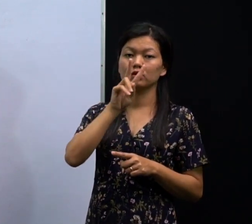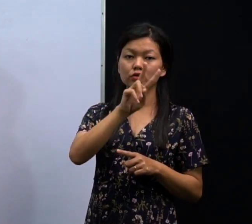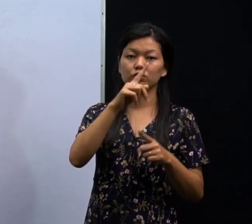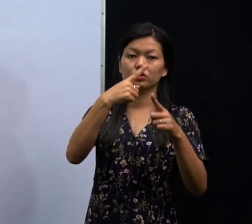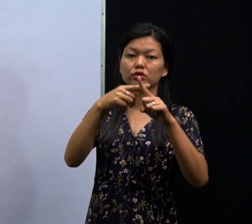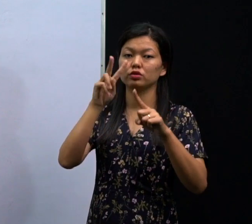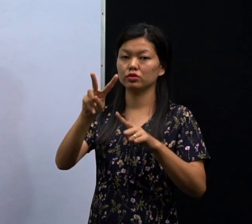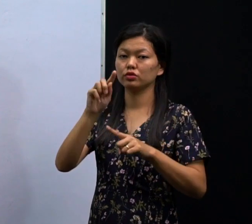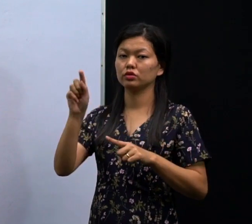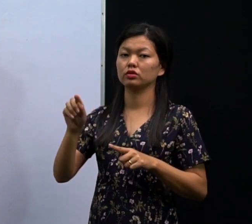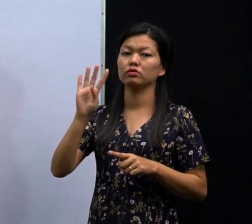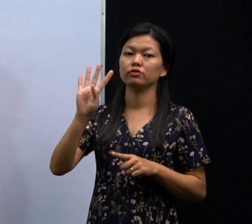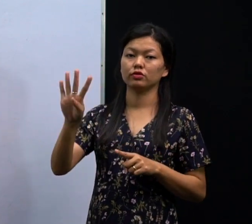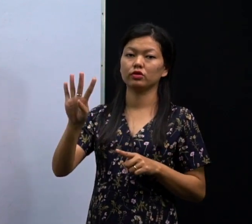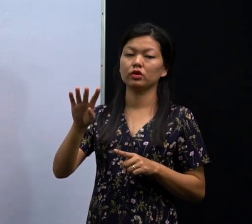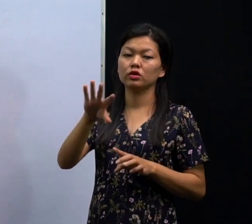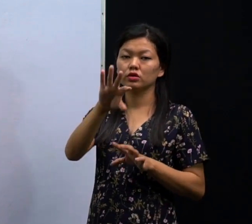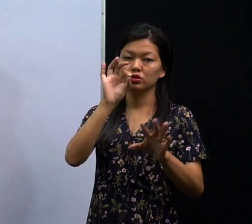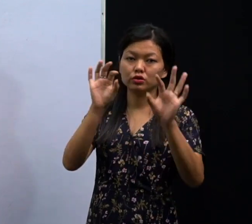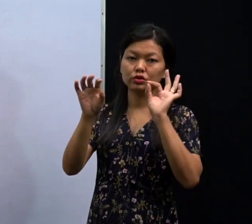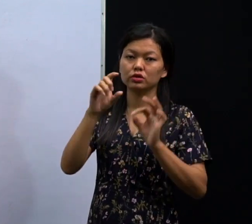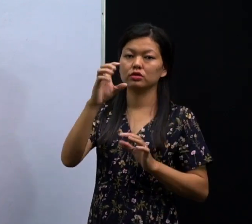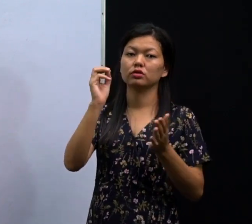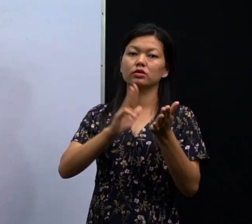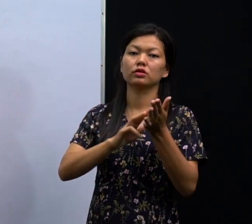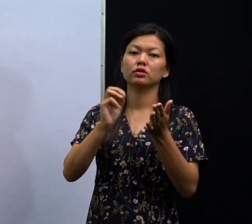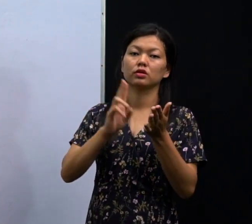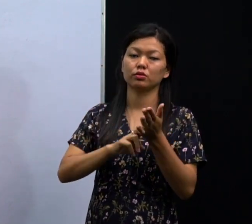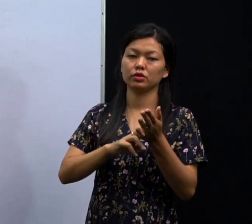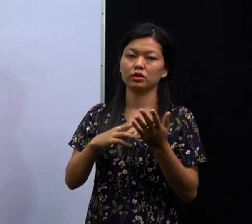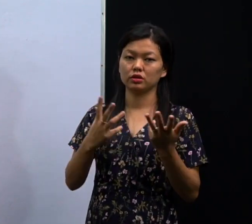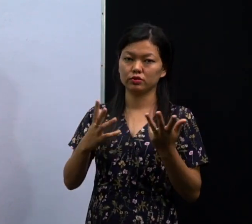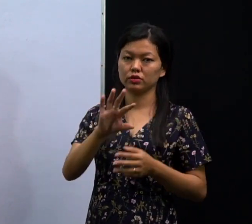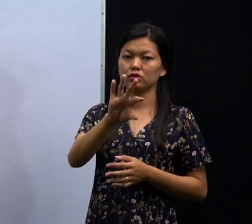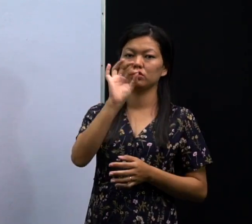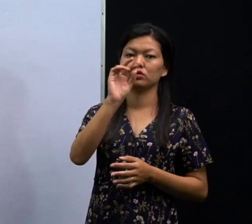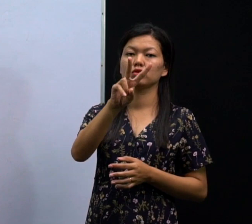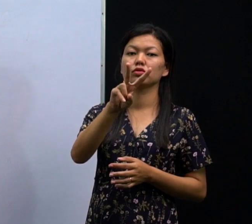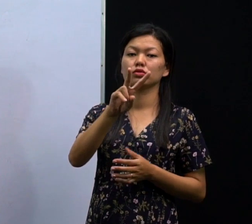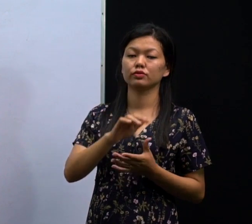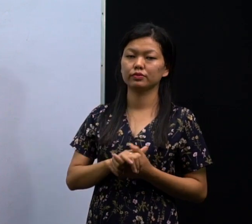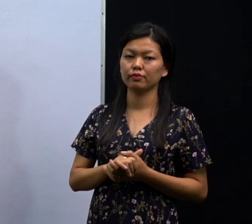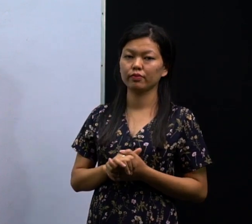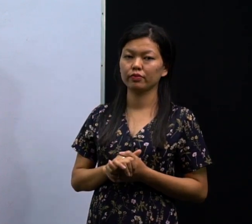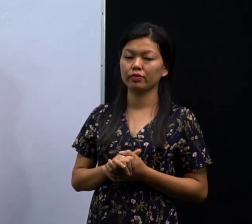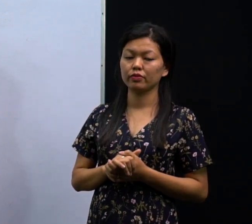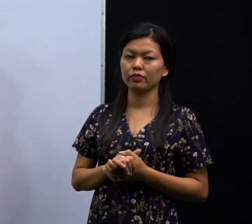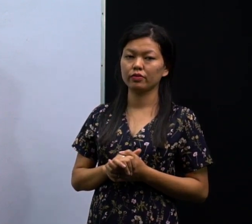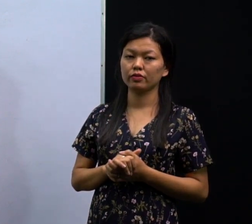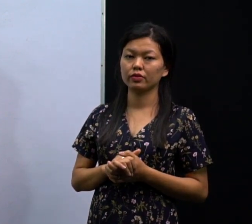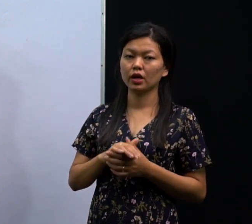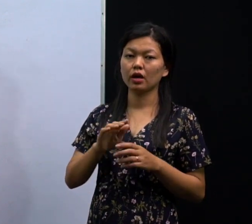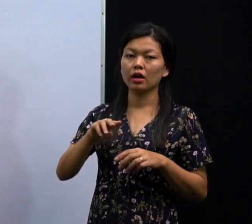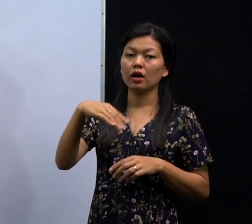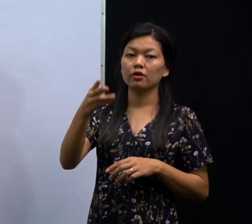we can take 2 common from these 2. That is you learn from class 8. So 2 I take common, so it is remaining, and after